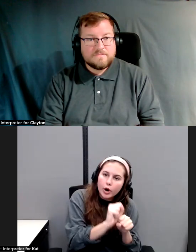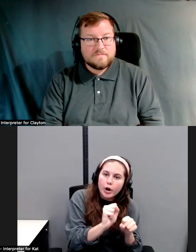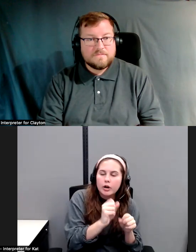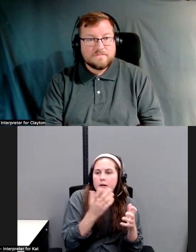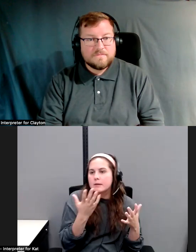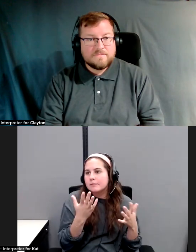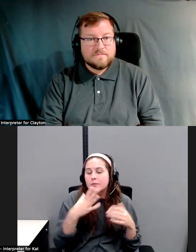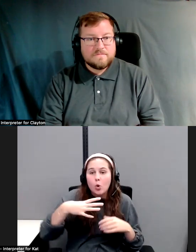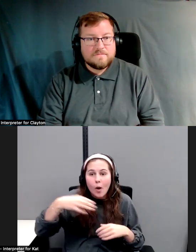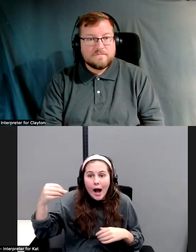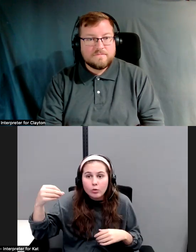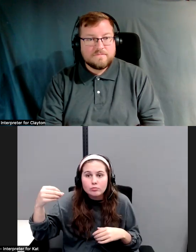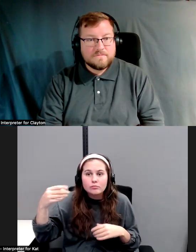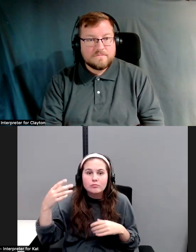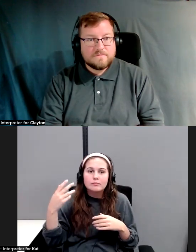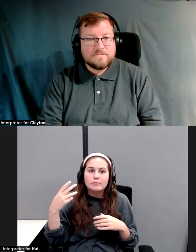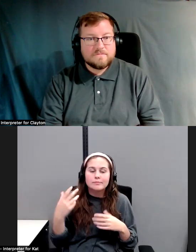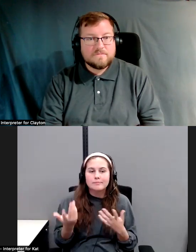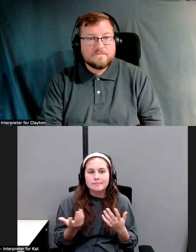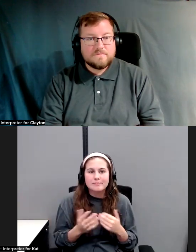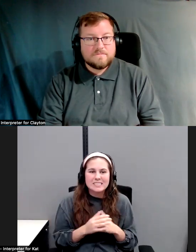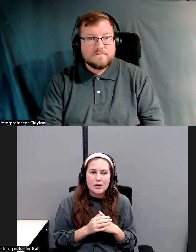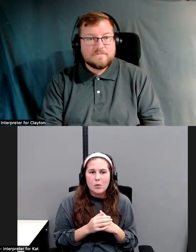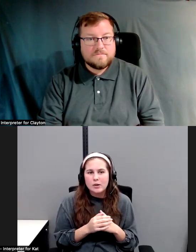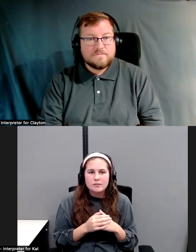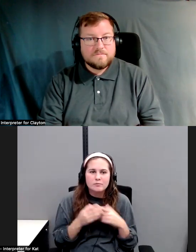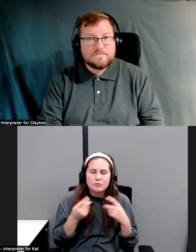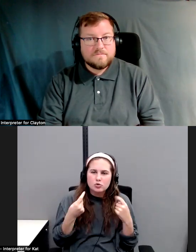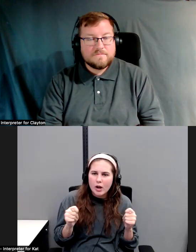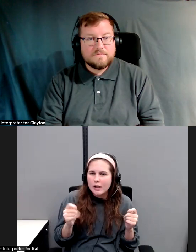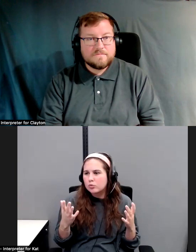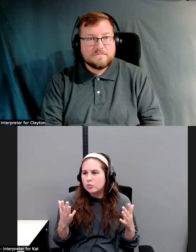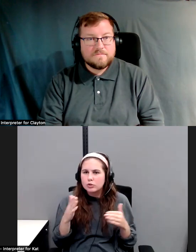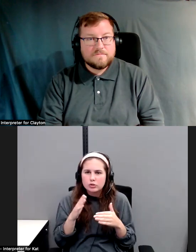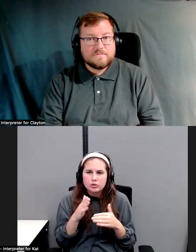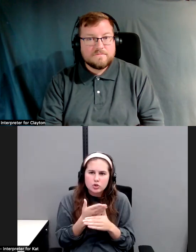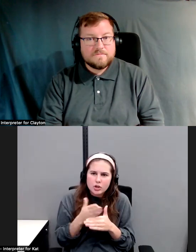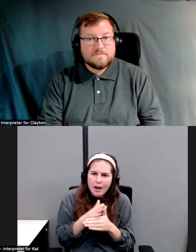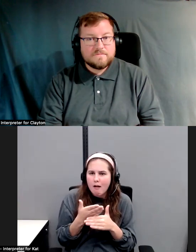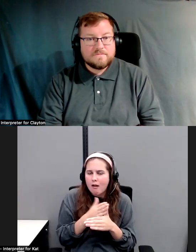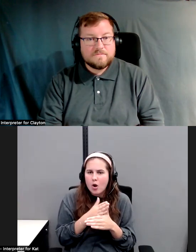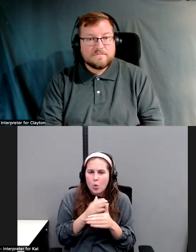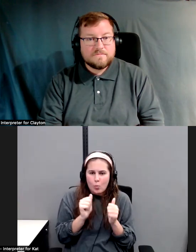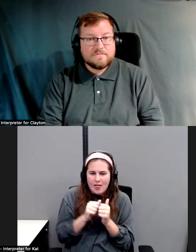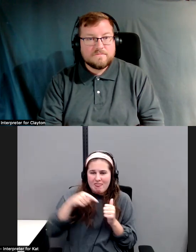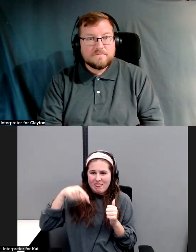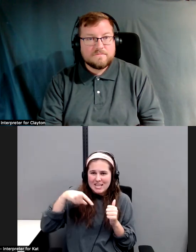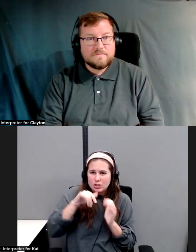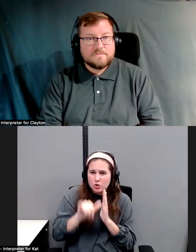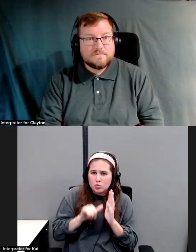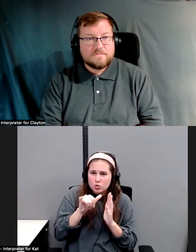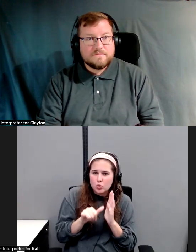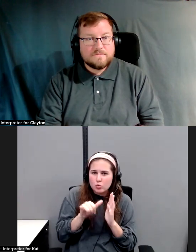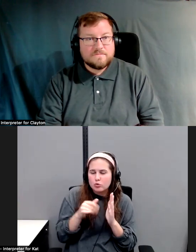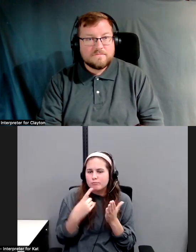out. So I try to spread it out and make a bigger platform for my podcast journey. I was